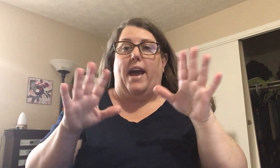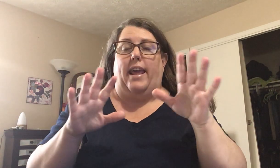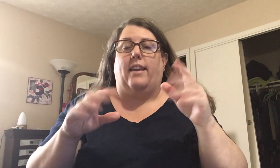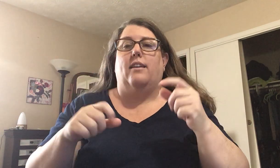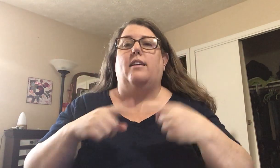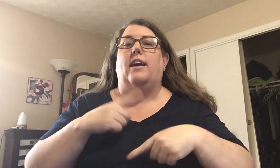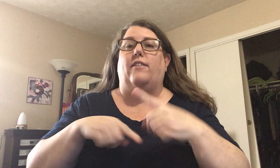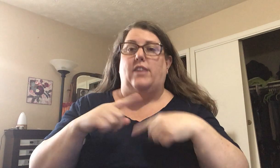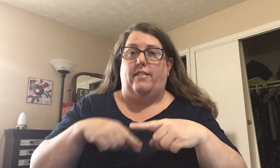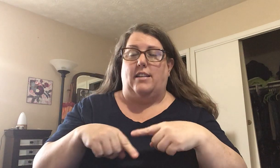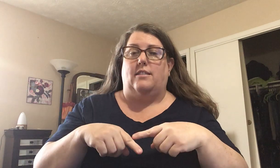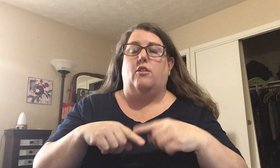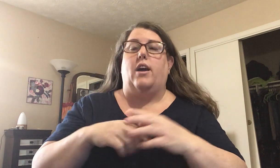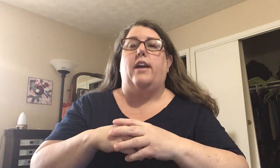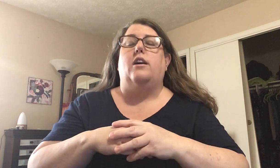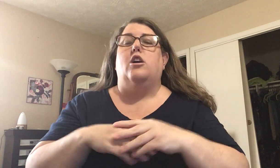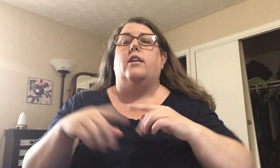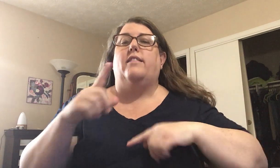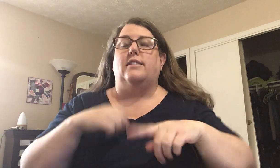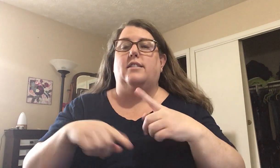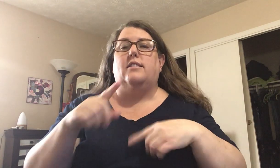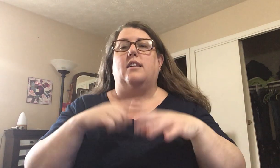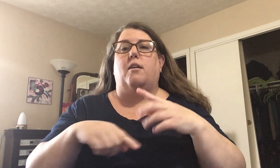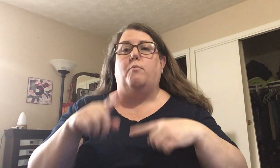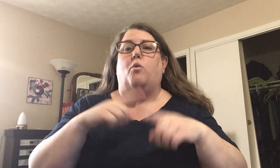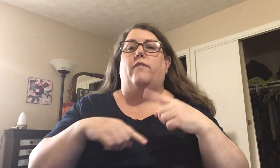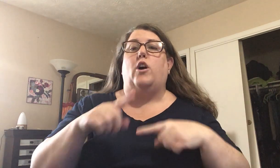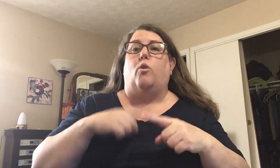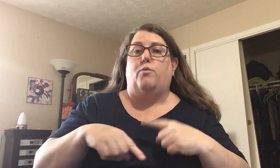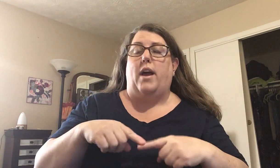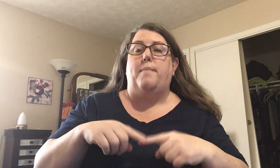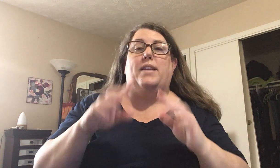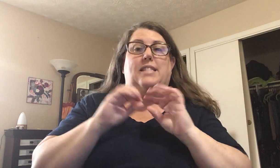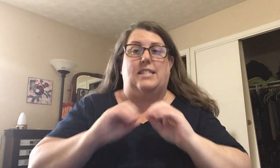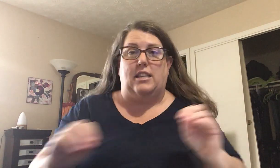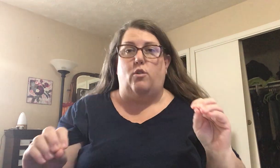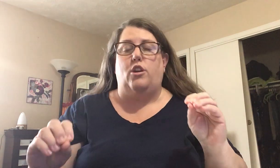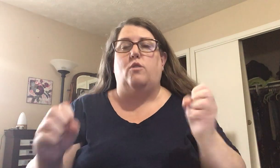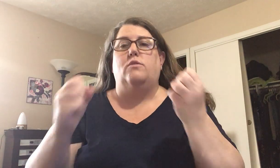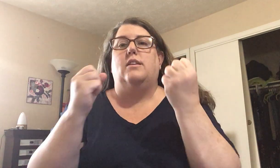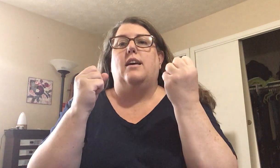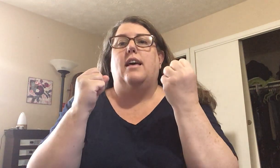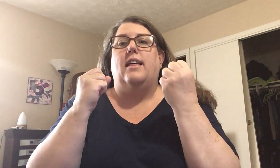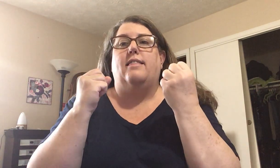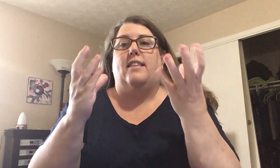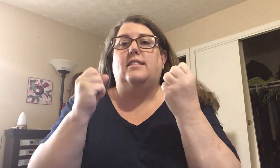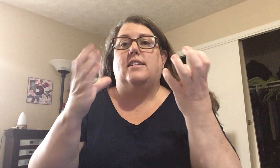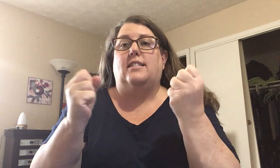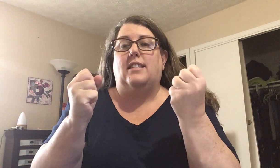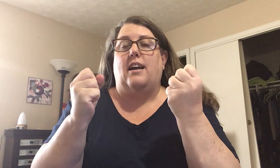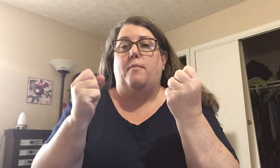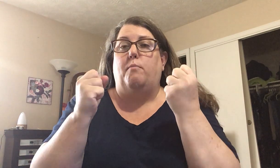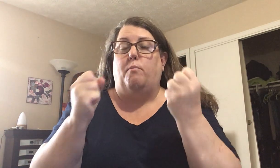dramatic, and I've seen that, okay? This is more of the old way, but it's still used. This is